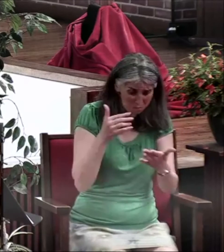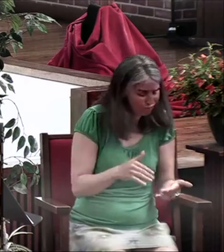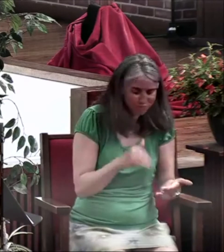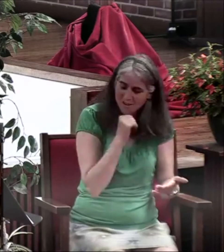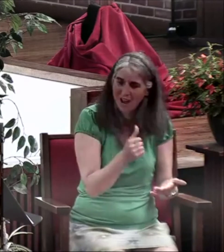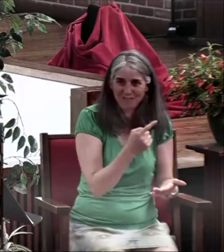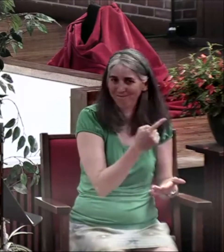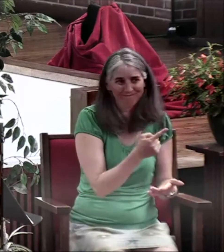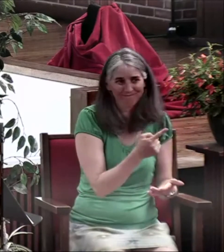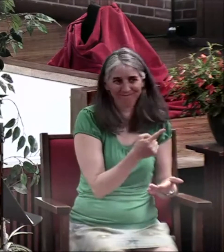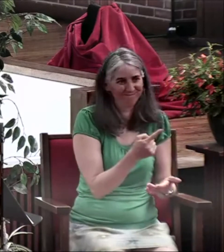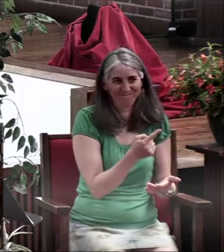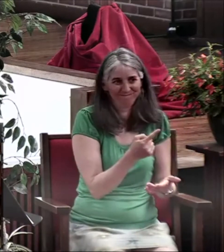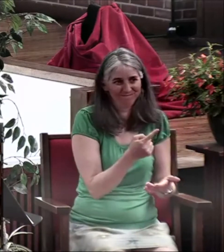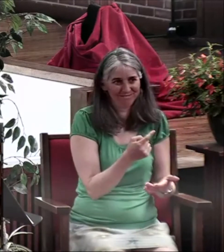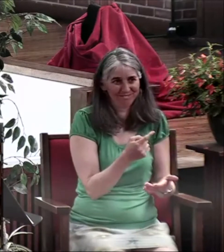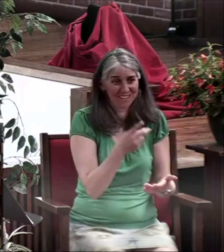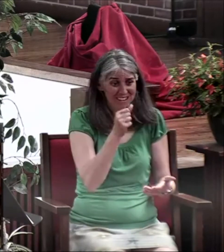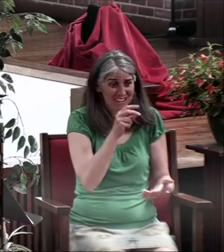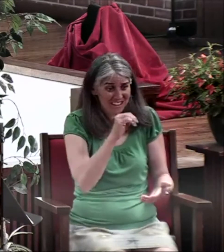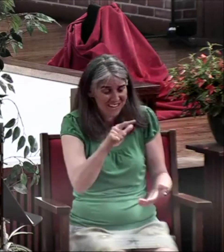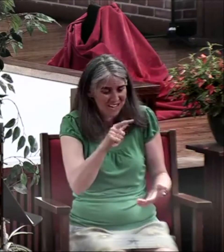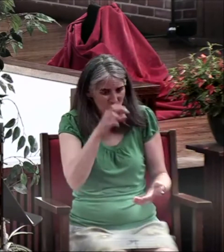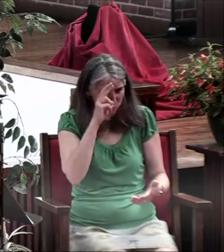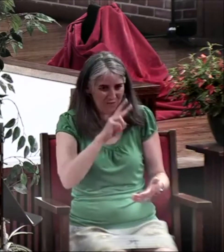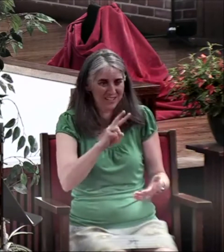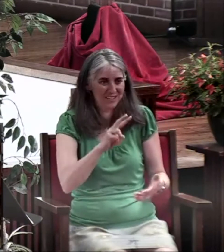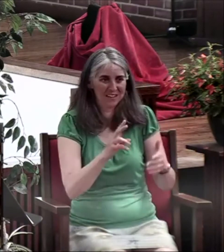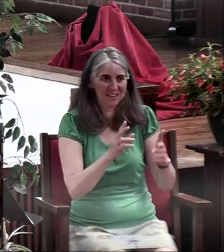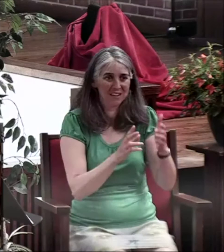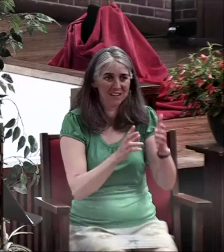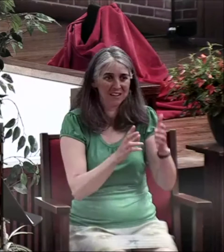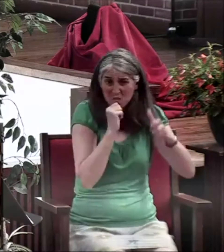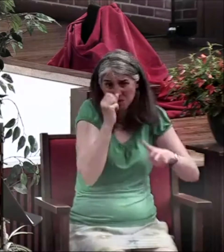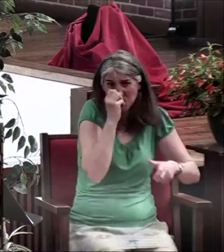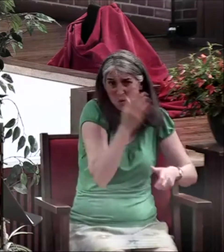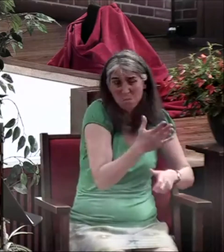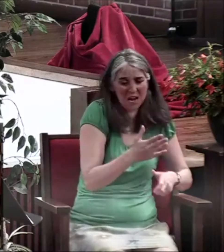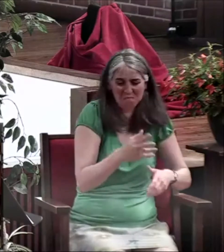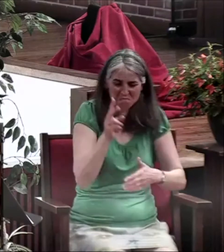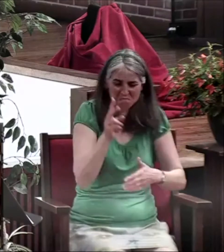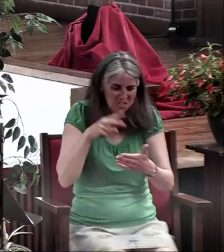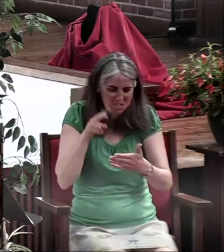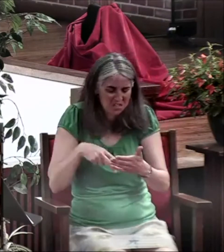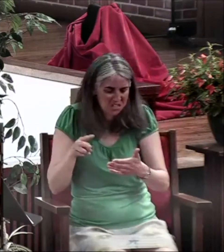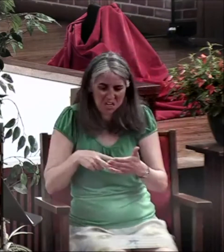He doesn't even get upset when we study Daniel Revelation. He just wants to be sure that we don't get to John 14, verse